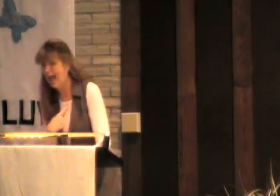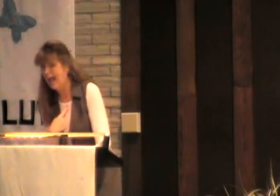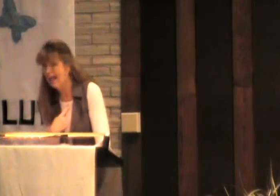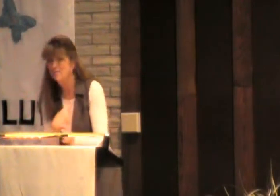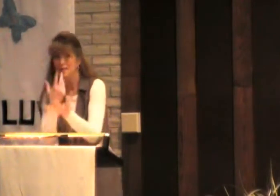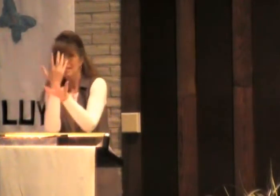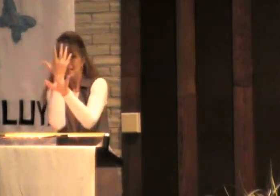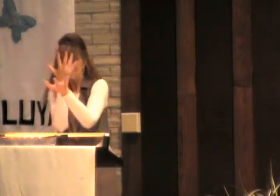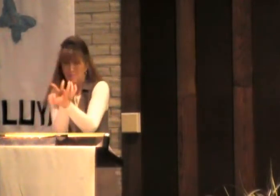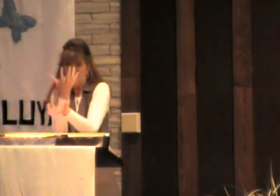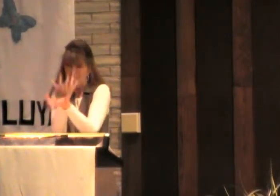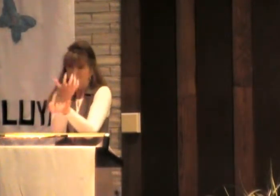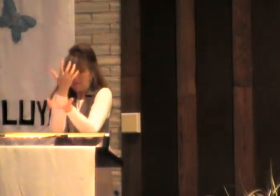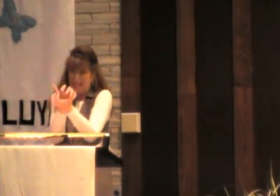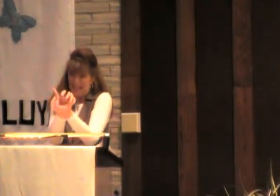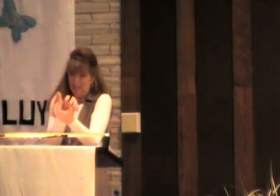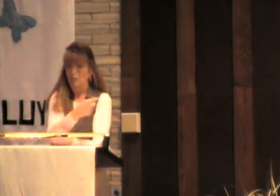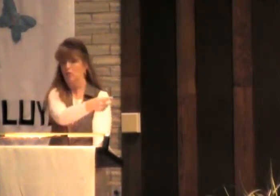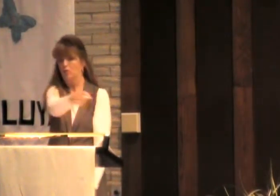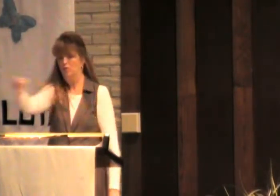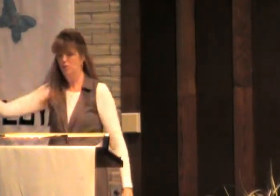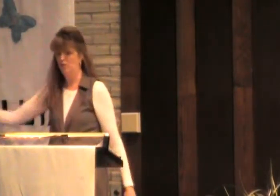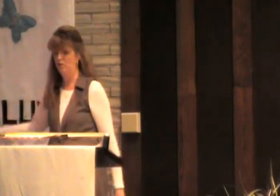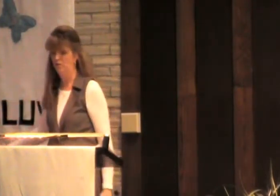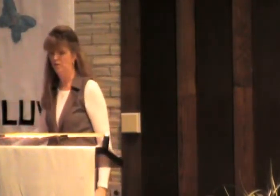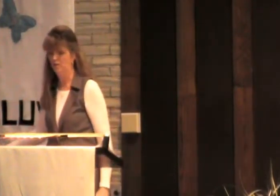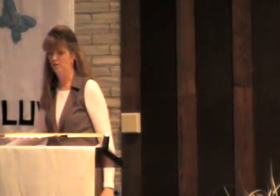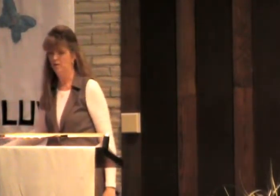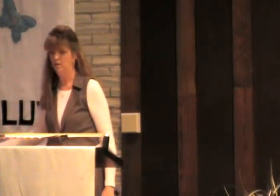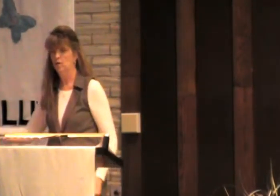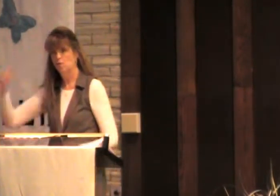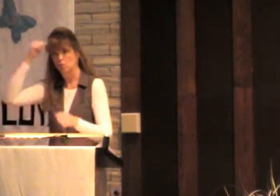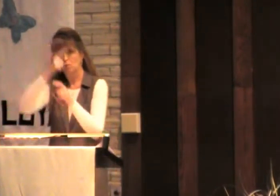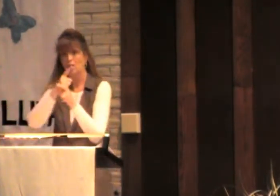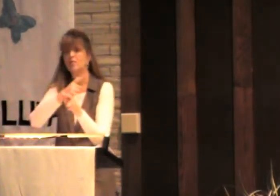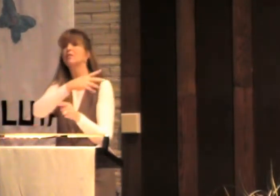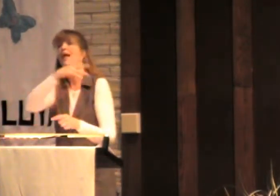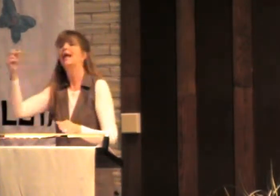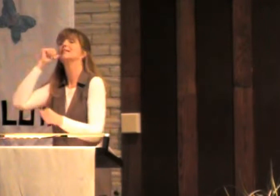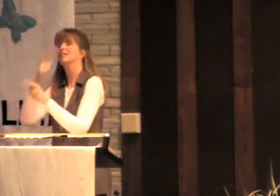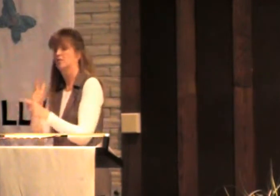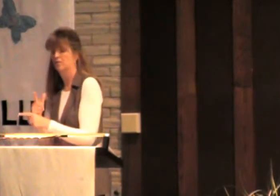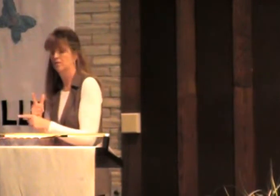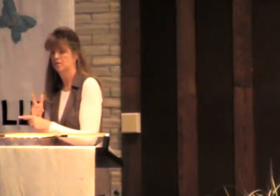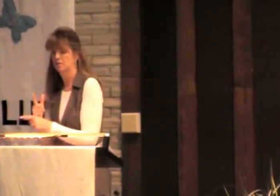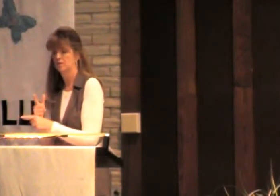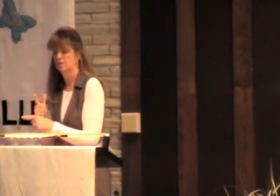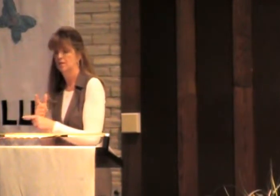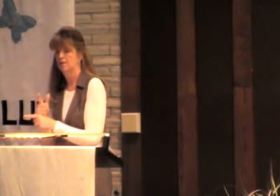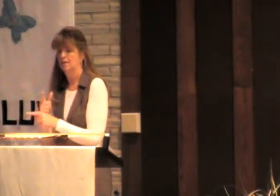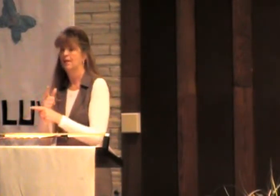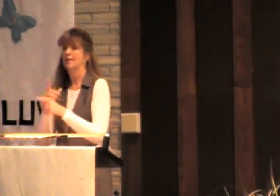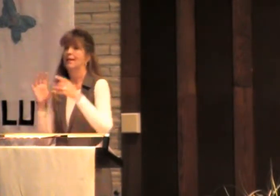Paul wrote this and said, "I appeal to you, brothers and sisters,